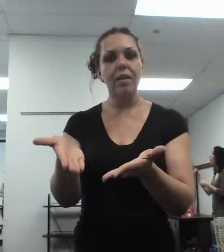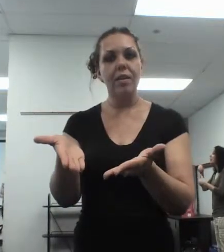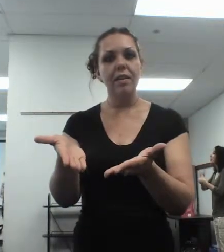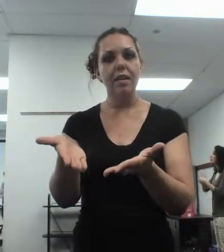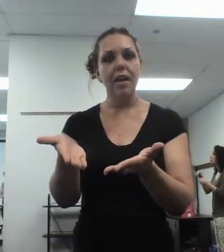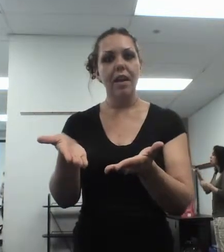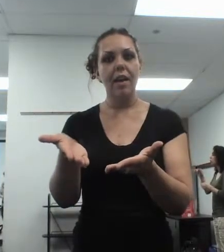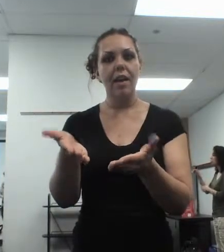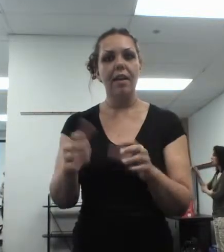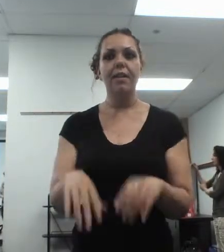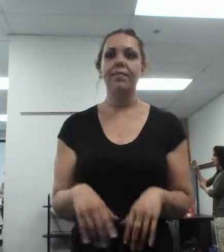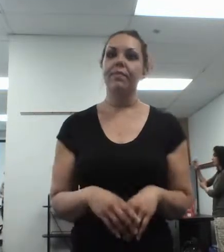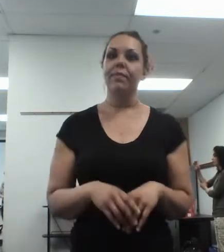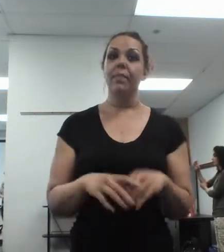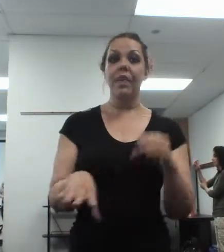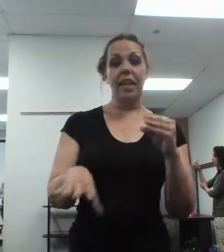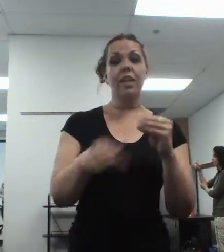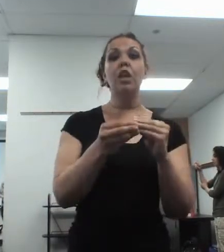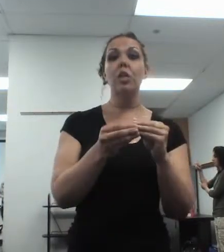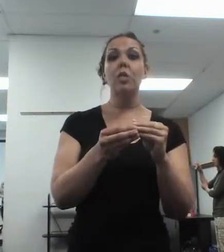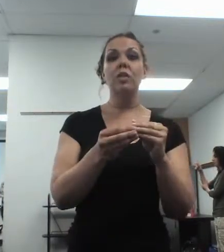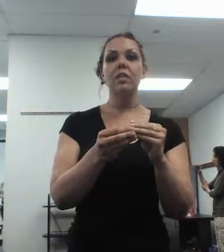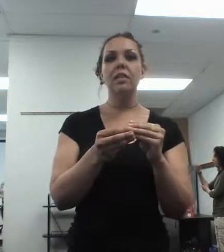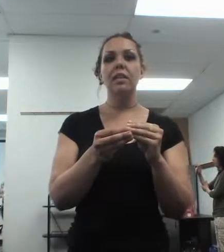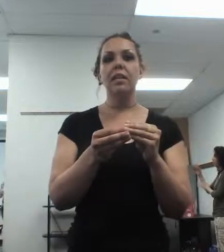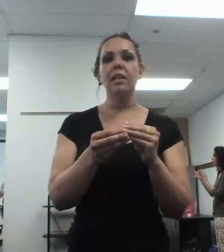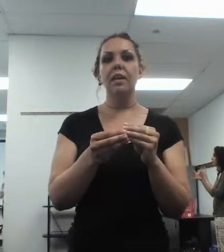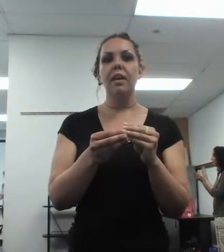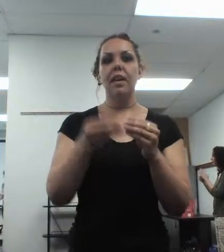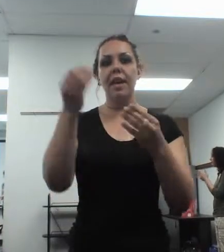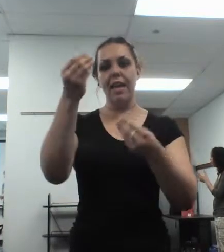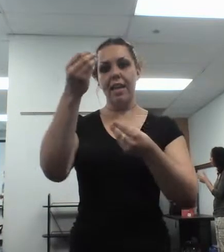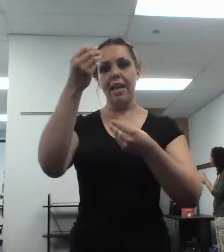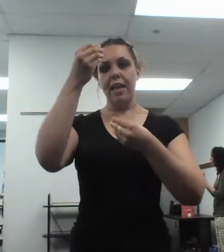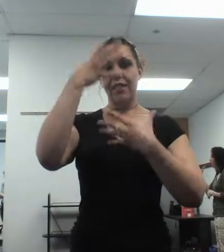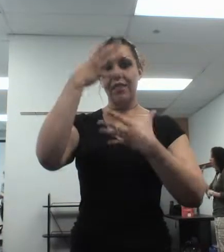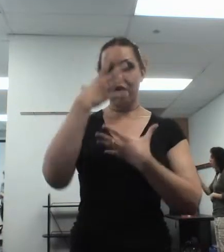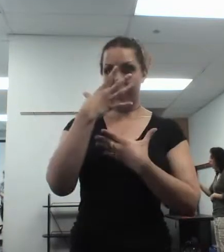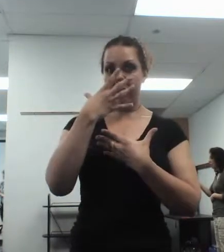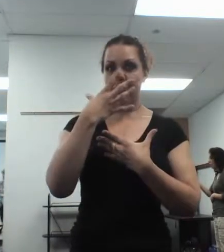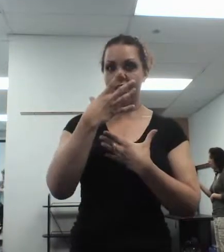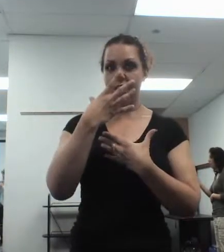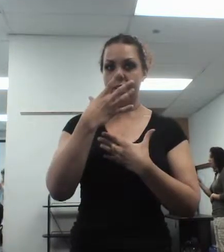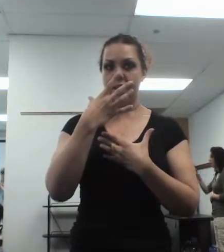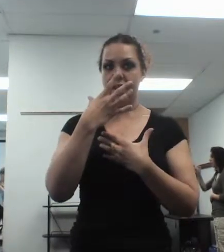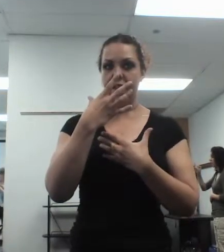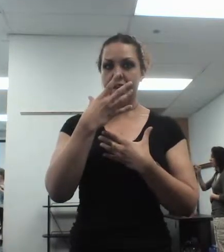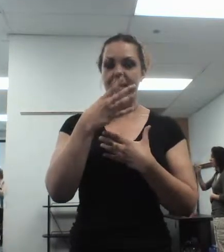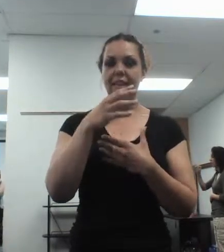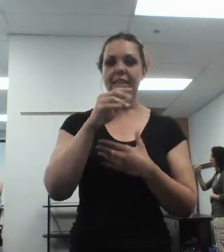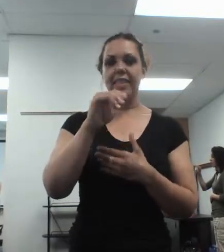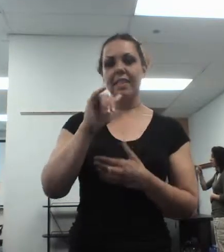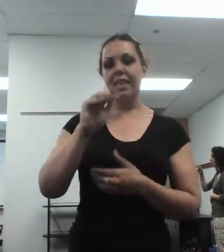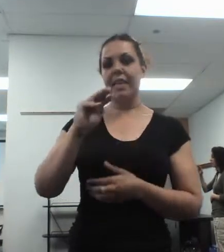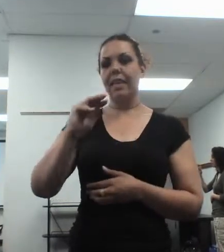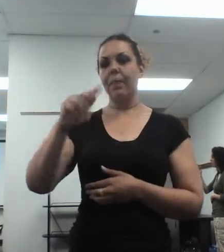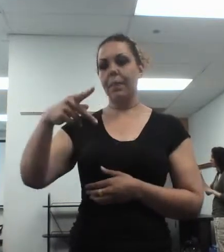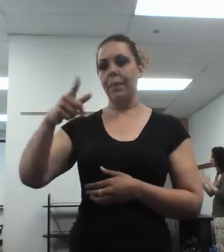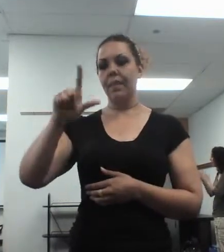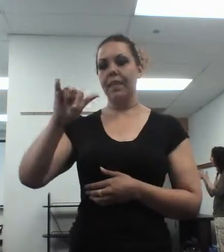explicitly stated meaning, and implicit meaning. Same with that whole, my mother